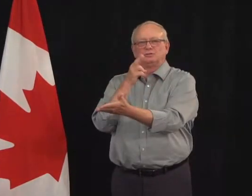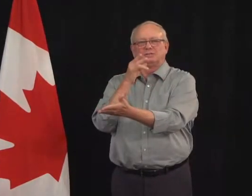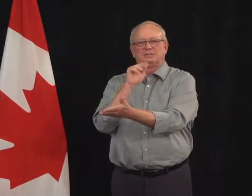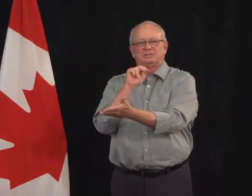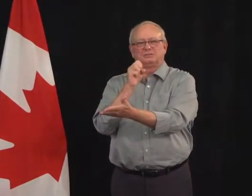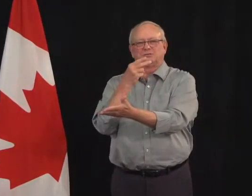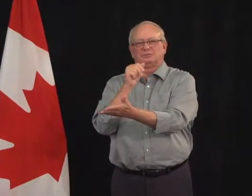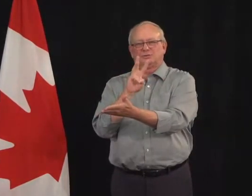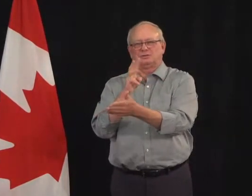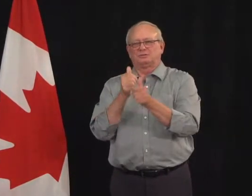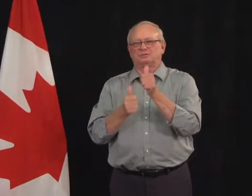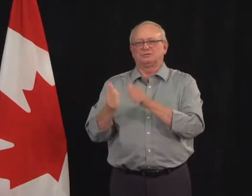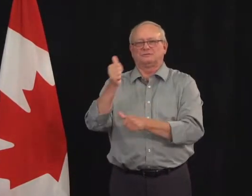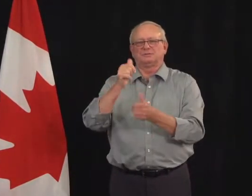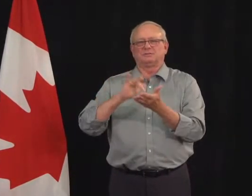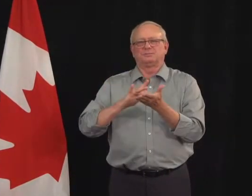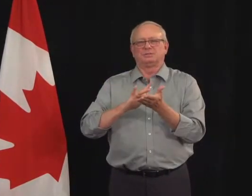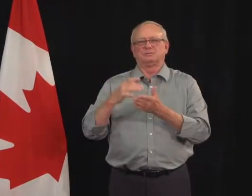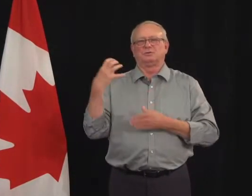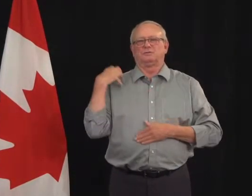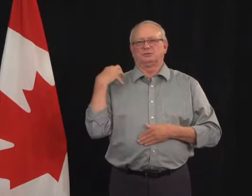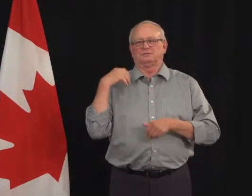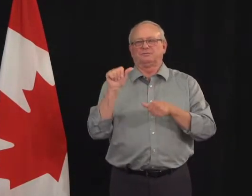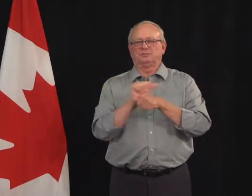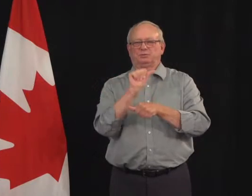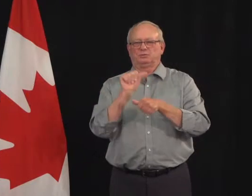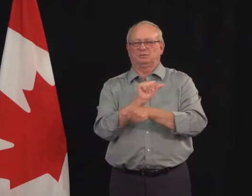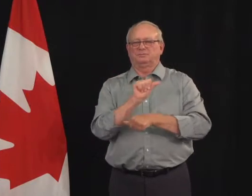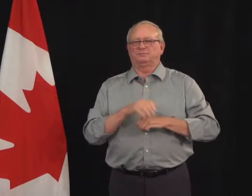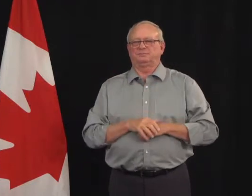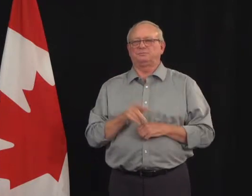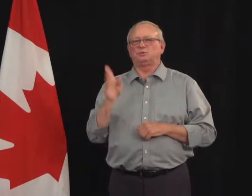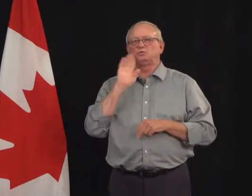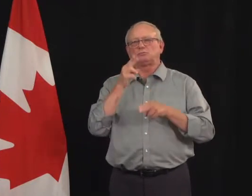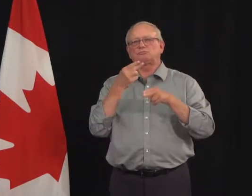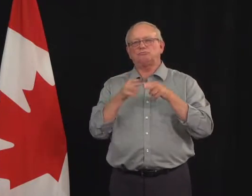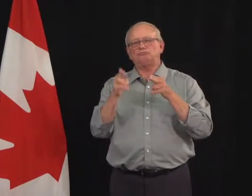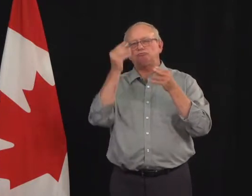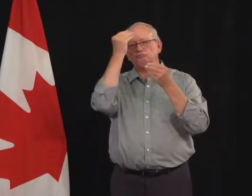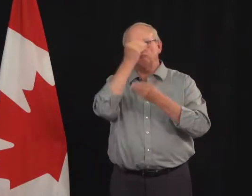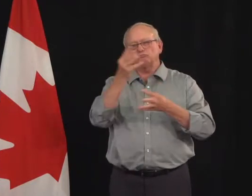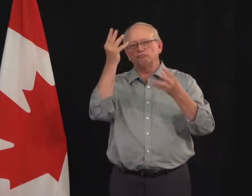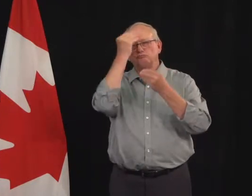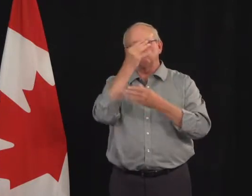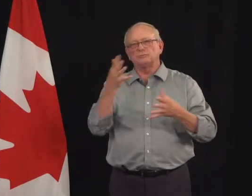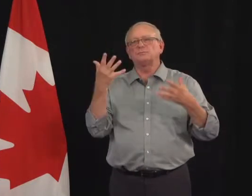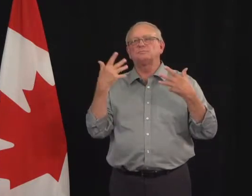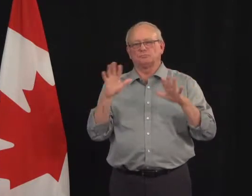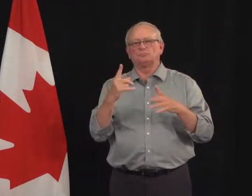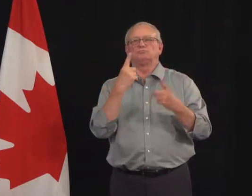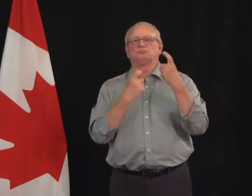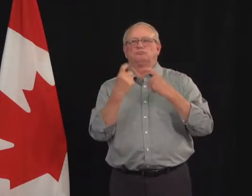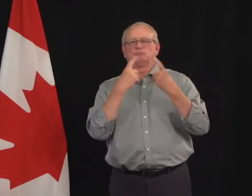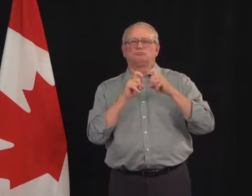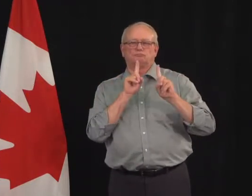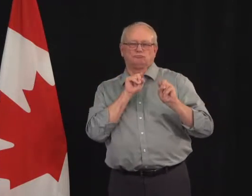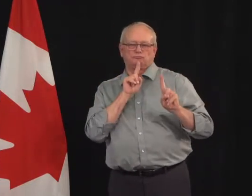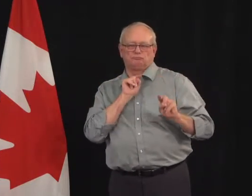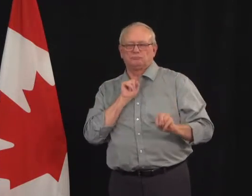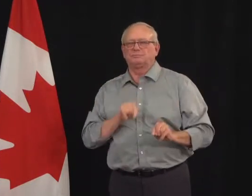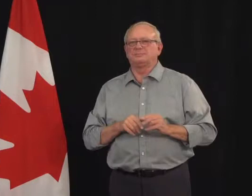Alberta. Dr. Hinshaw will provide a brief update, and then we will open the floor to questions. Thank you, Tom, and good afternoon,